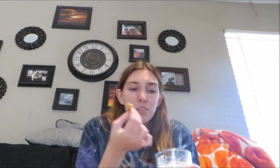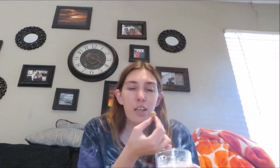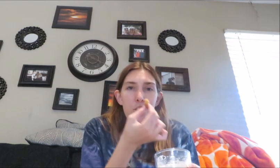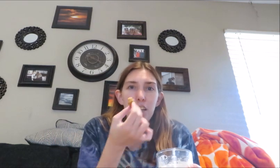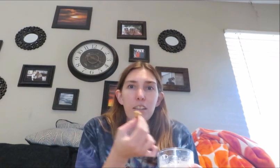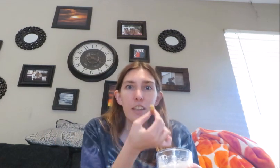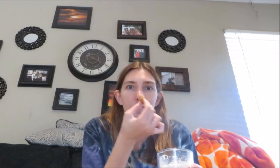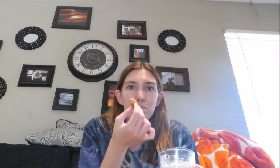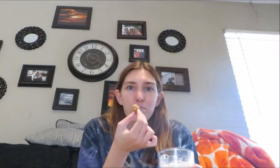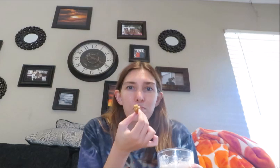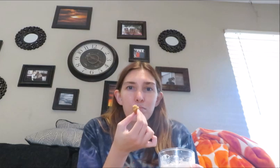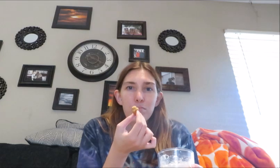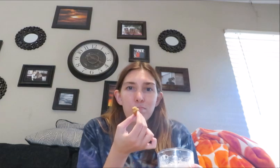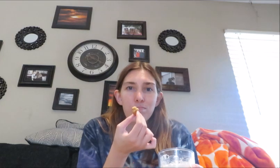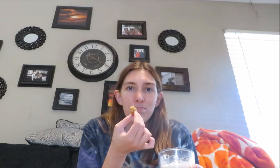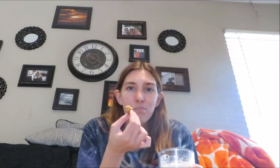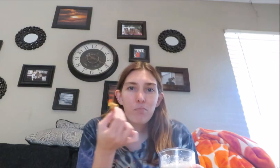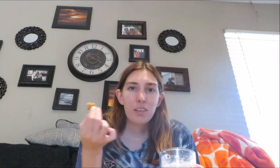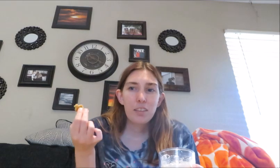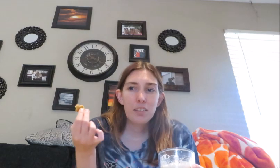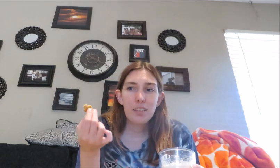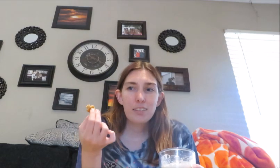and chai together? Like,